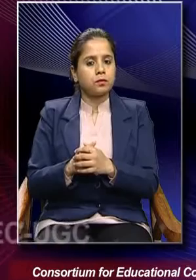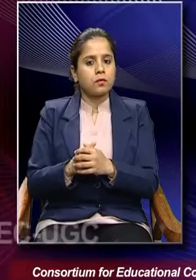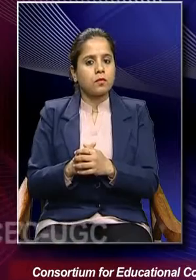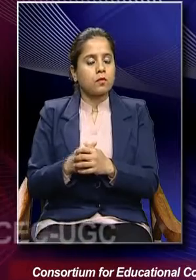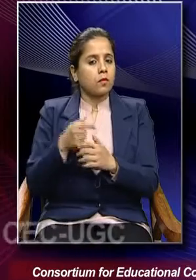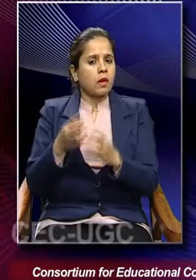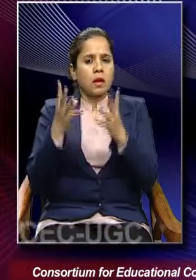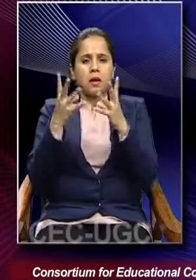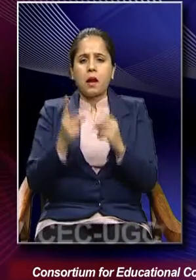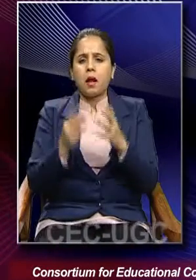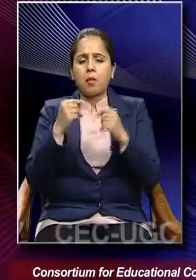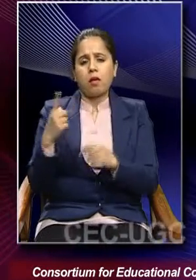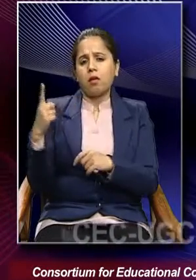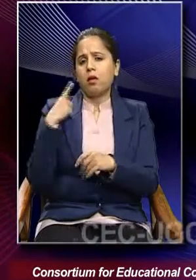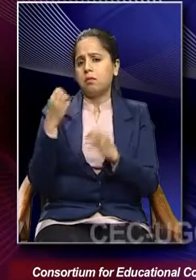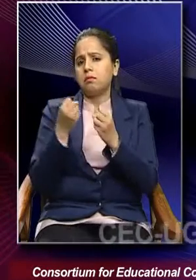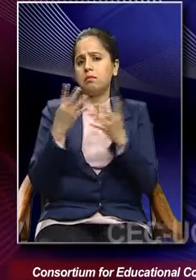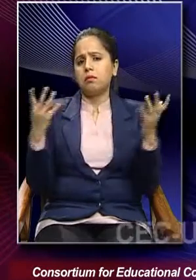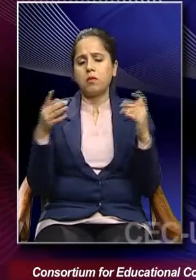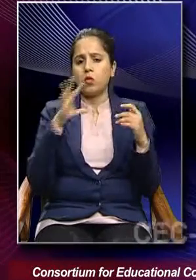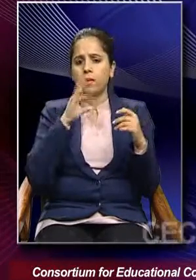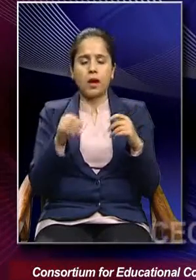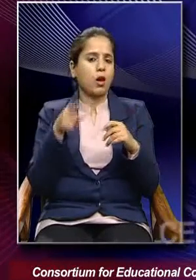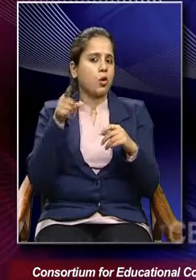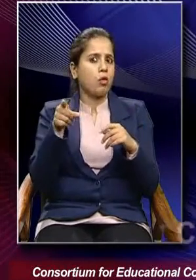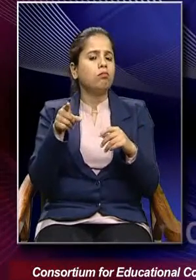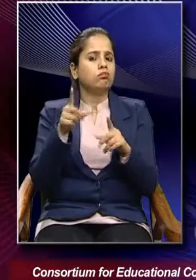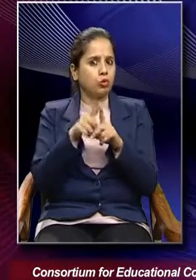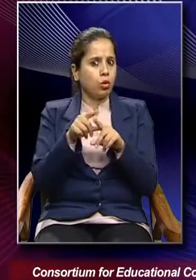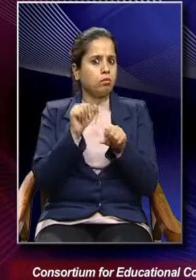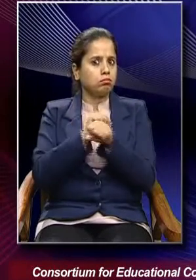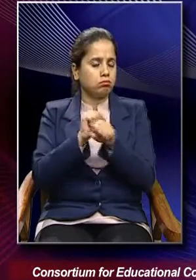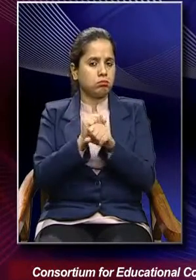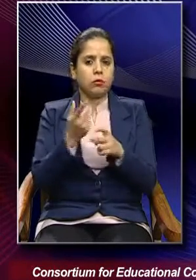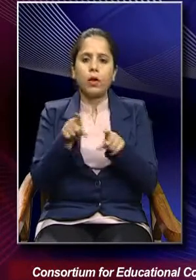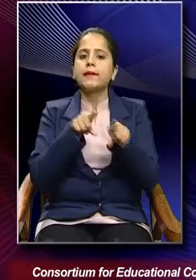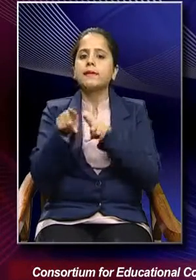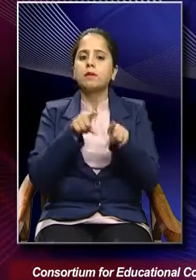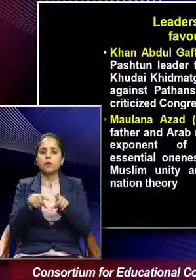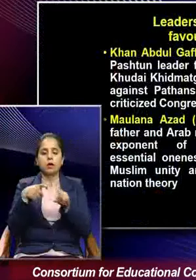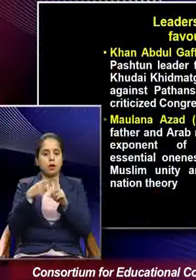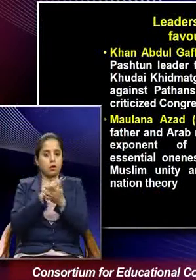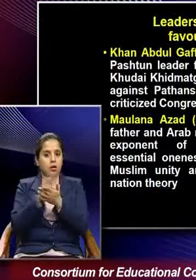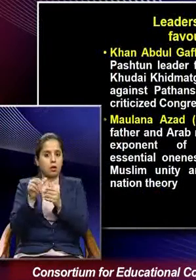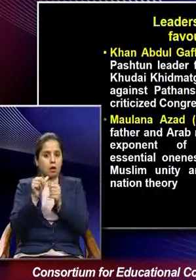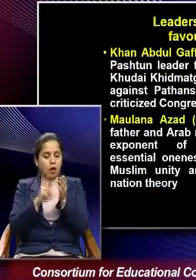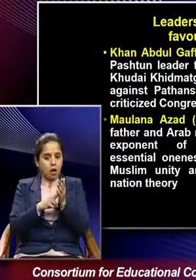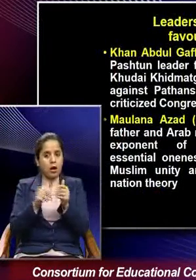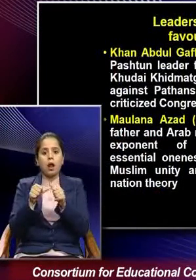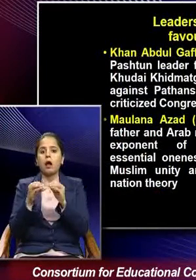A number of leaders played a very important role. For example, Khan Abdur Ghaffar